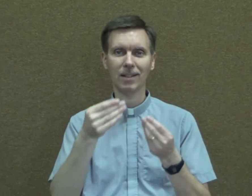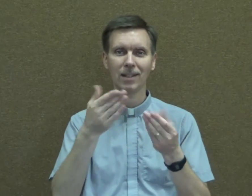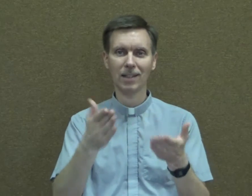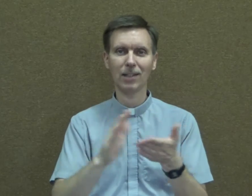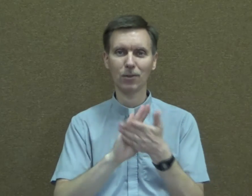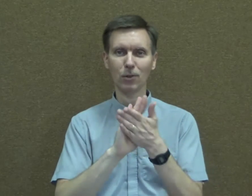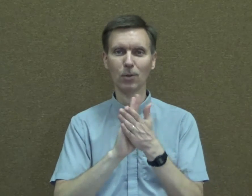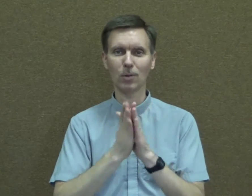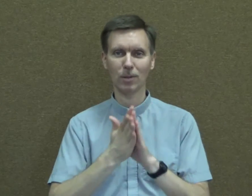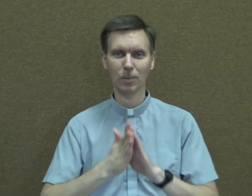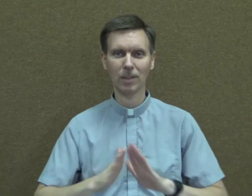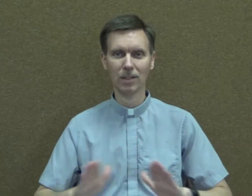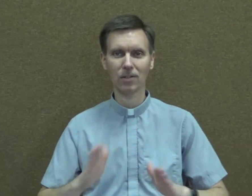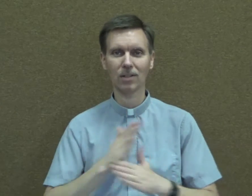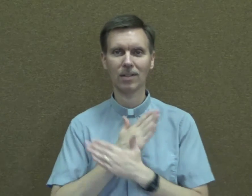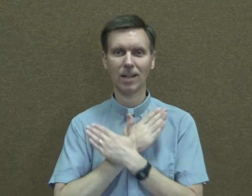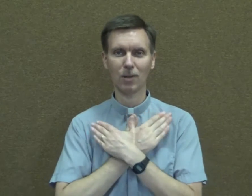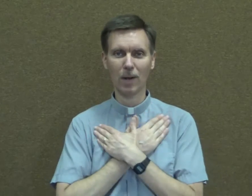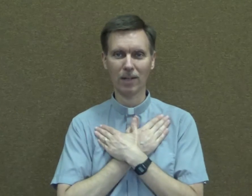He gives you peace and rest.